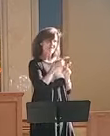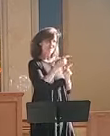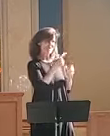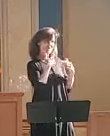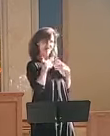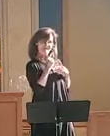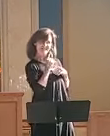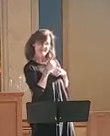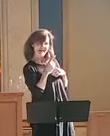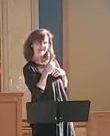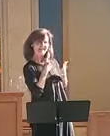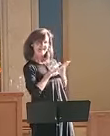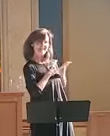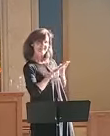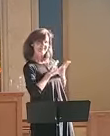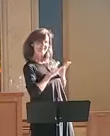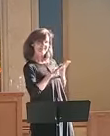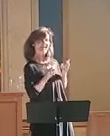have a second?